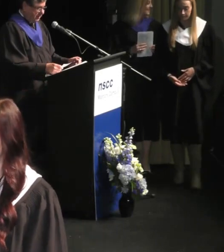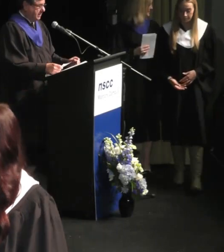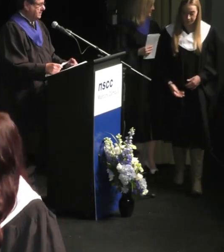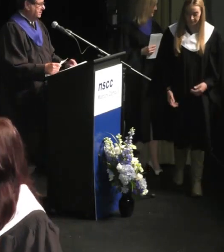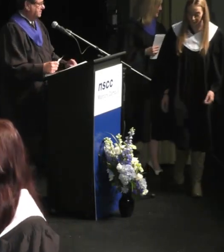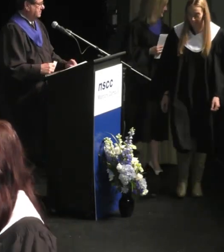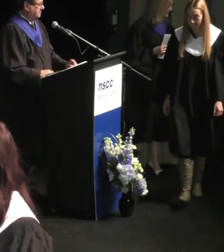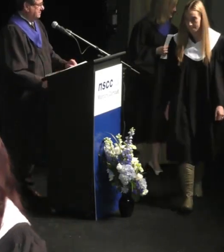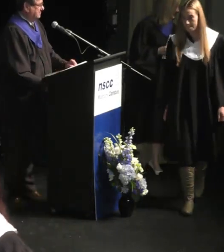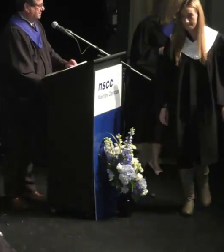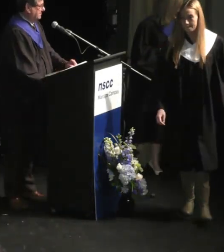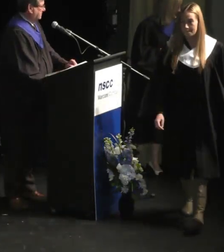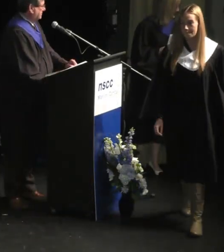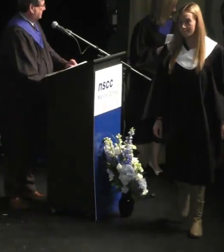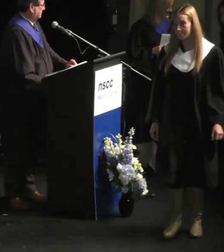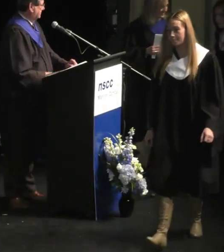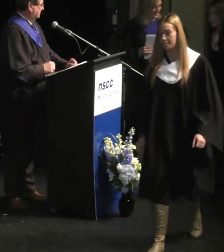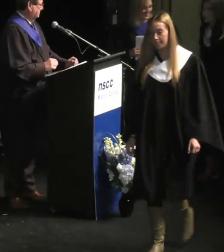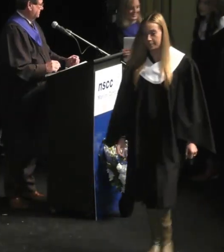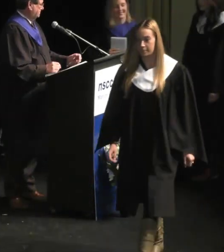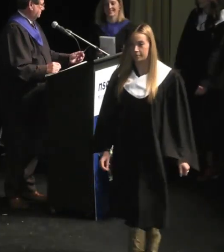Justine McKinnon.